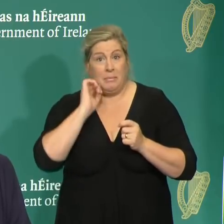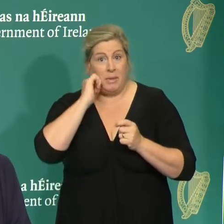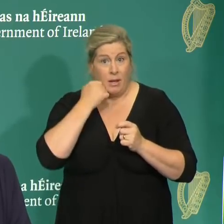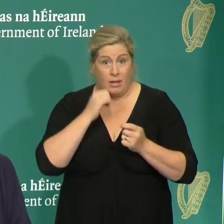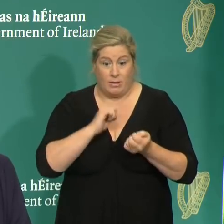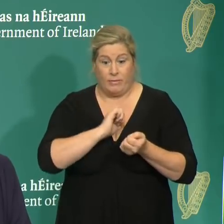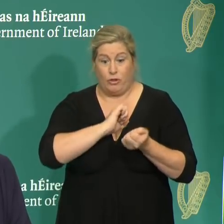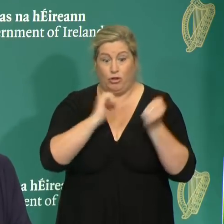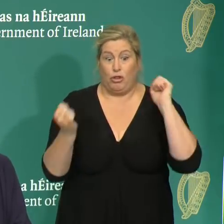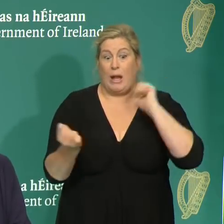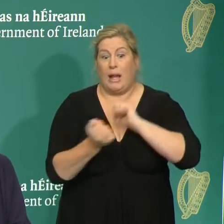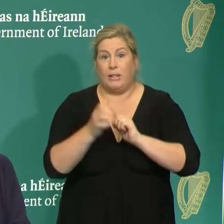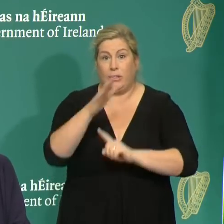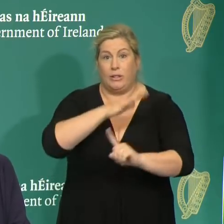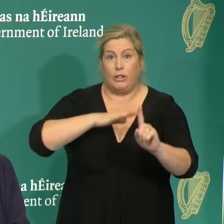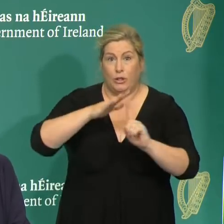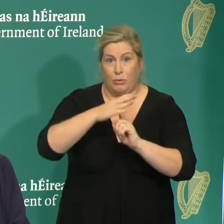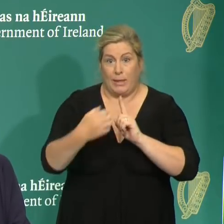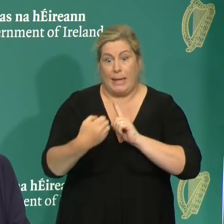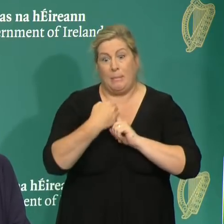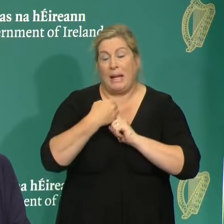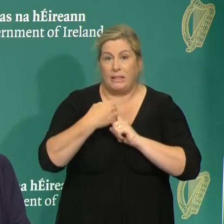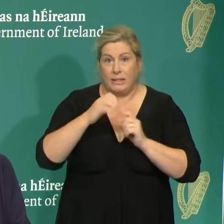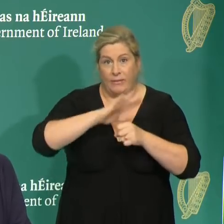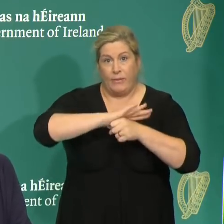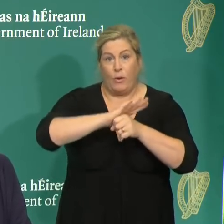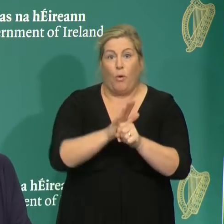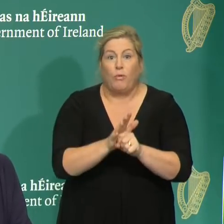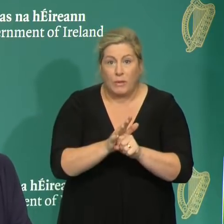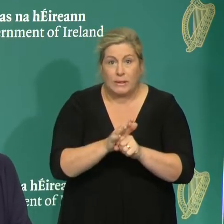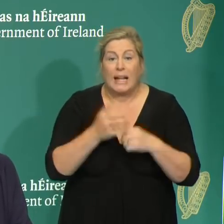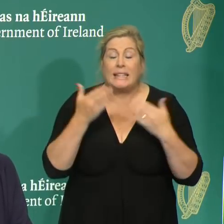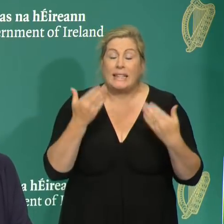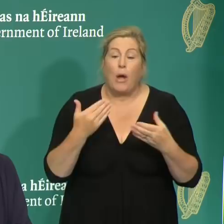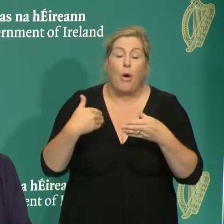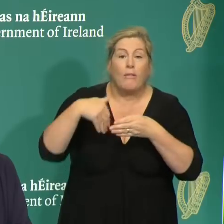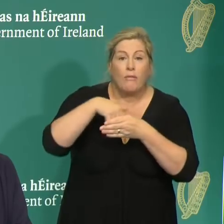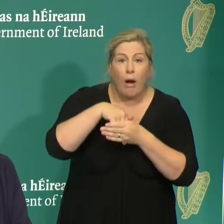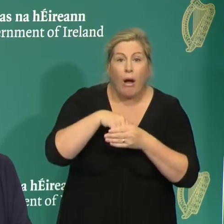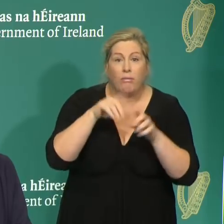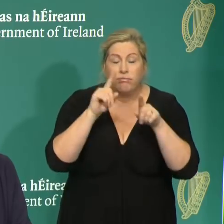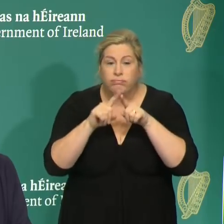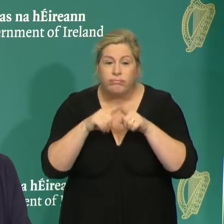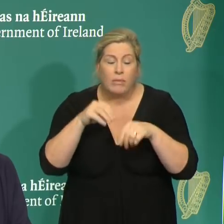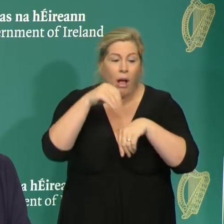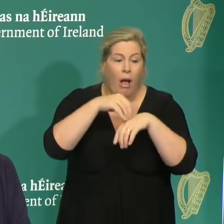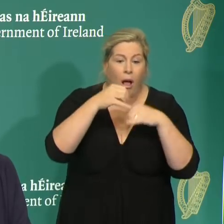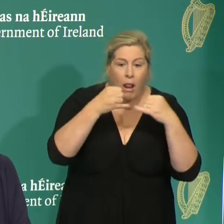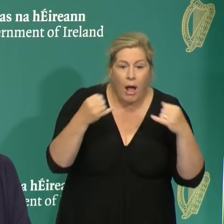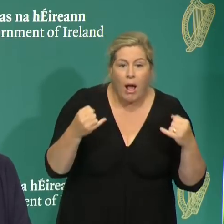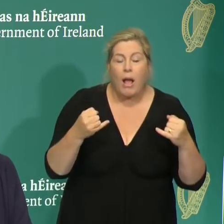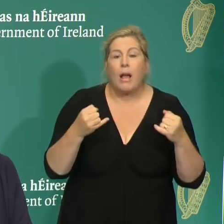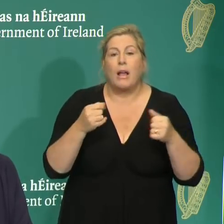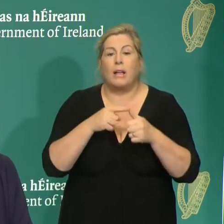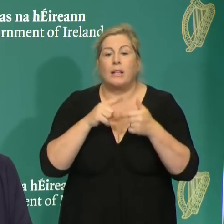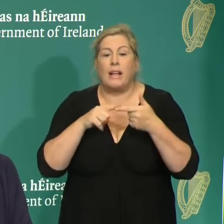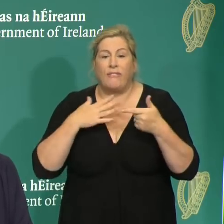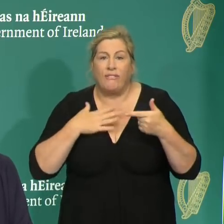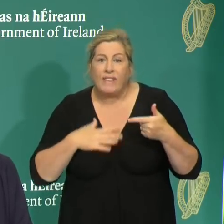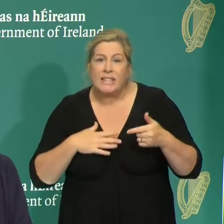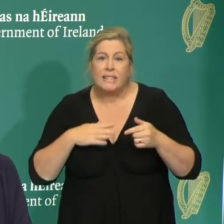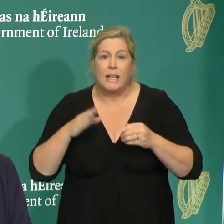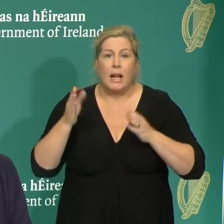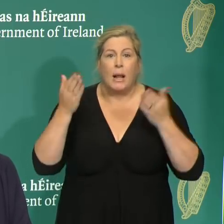changing circumstances due to Covid-19, and will now involve a combination of online delivery and physical performance